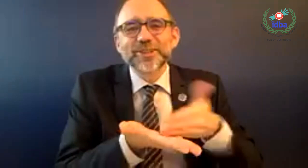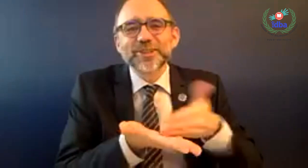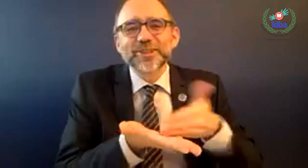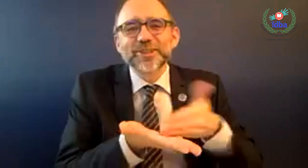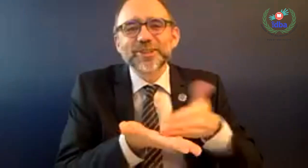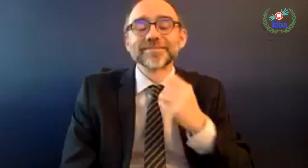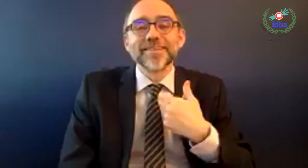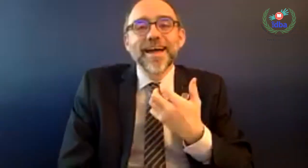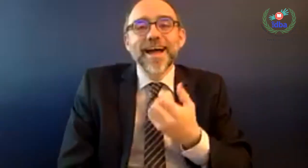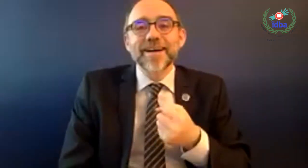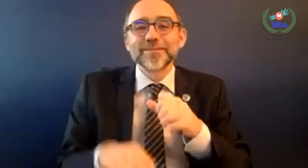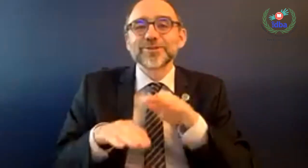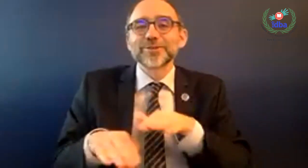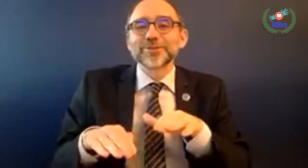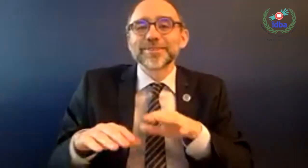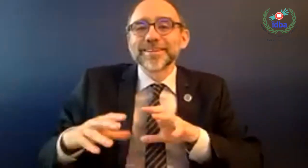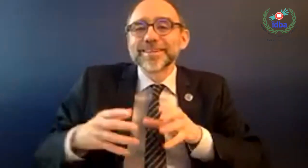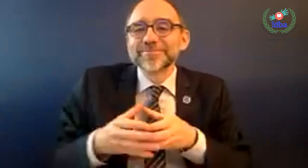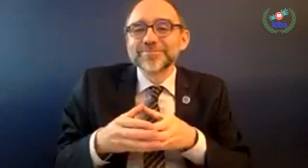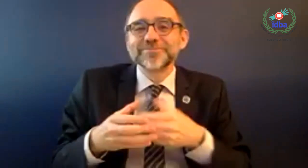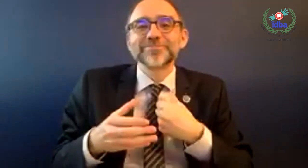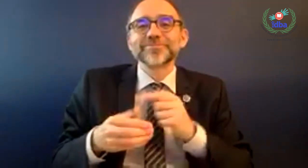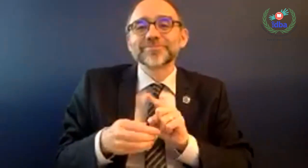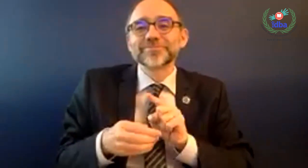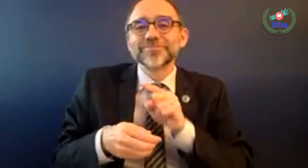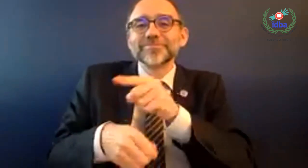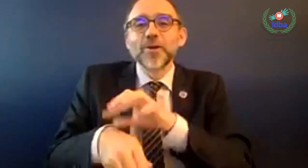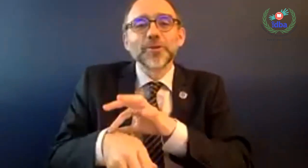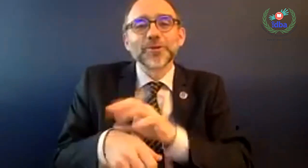in the university, for example, or deaf person